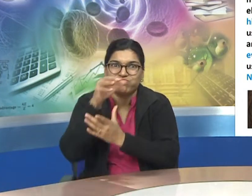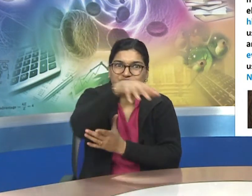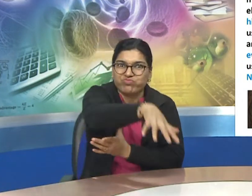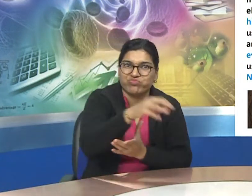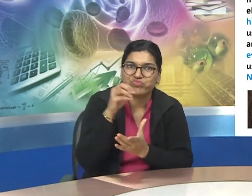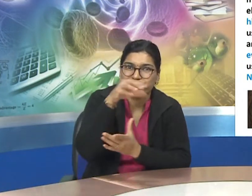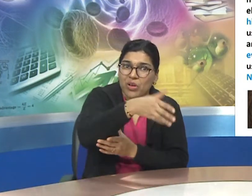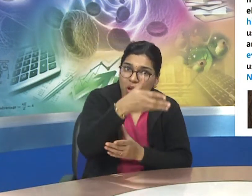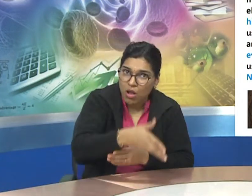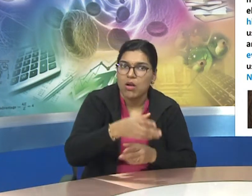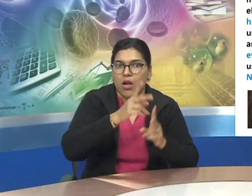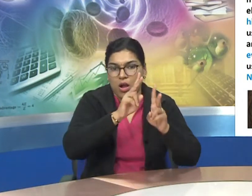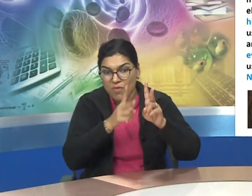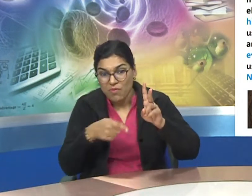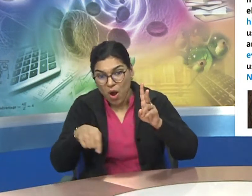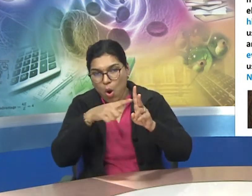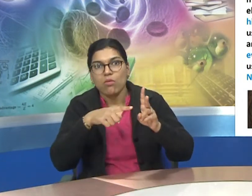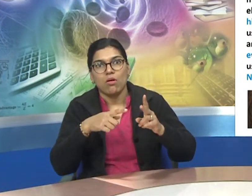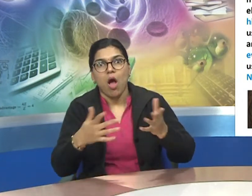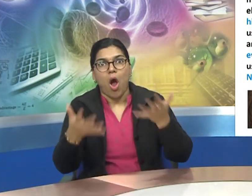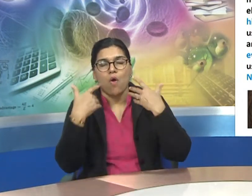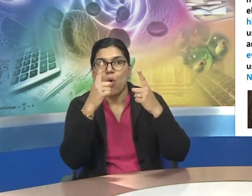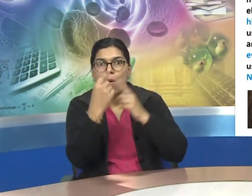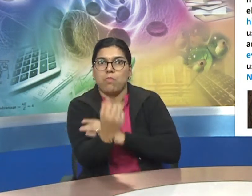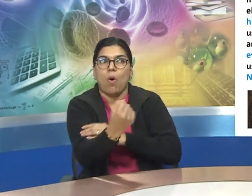So wind energy was so useful,